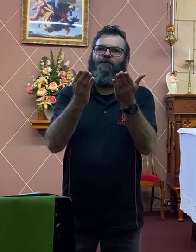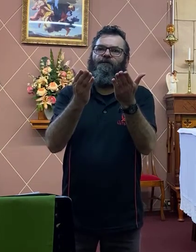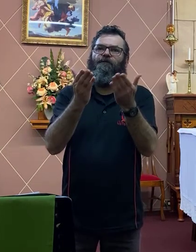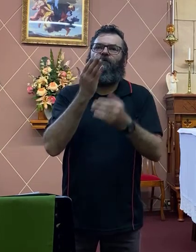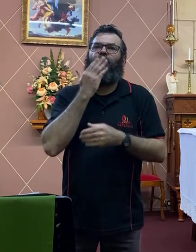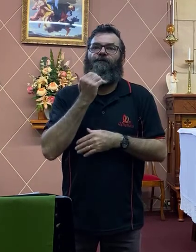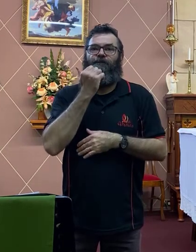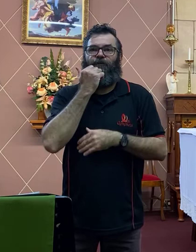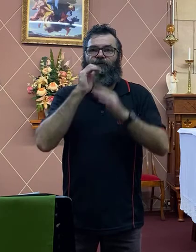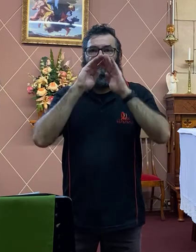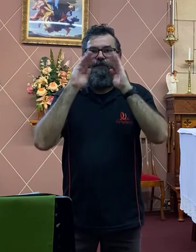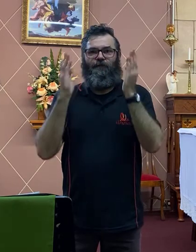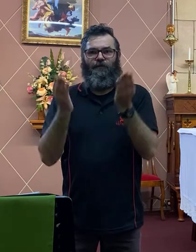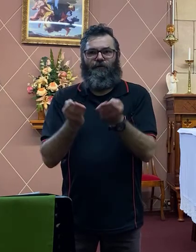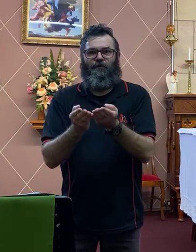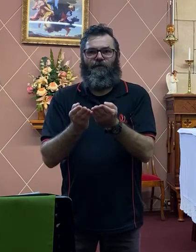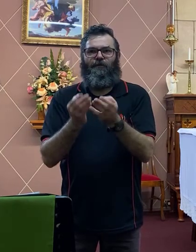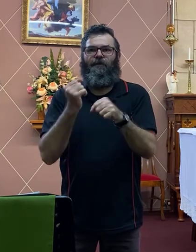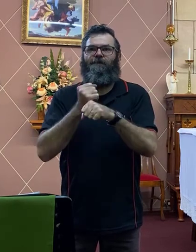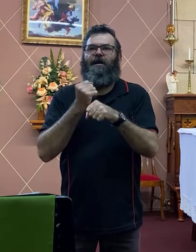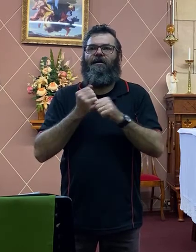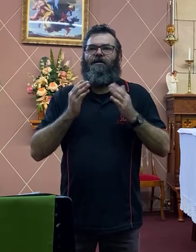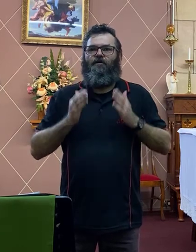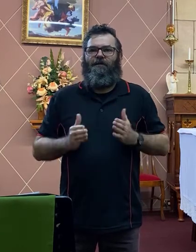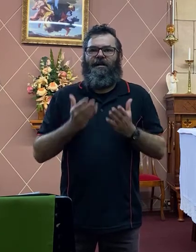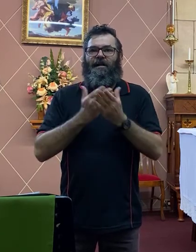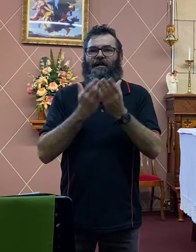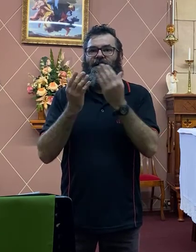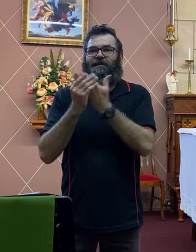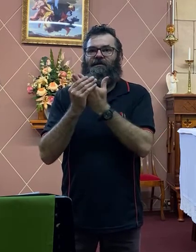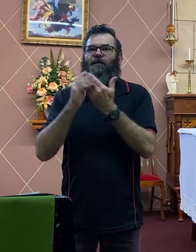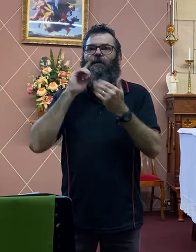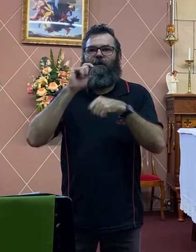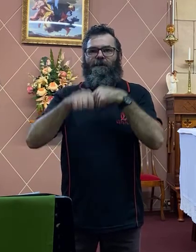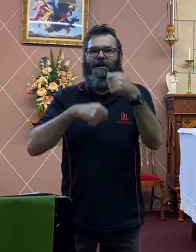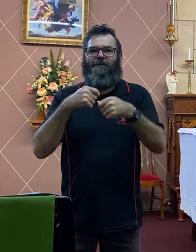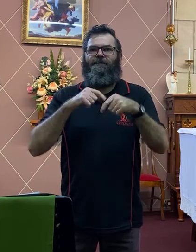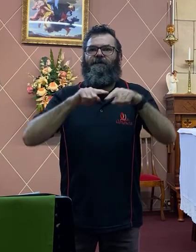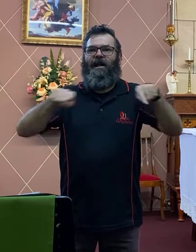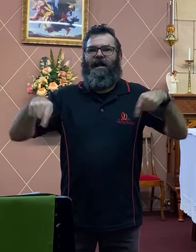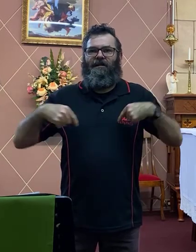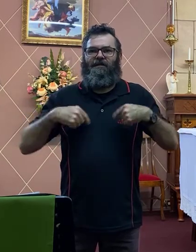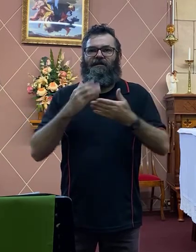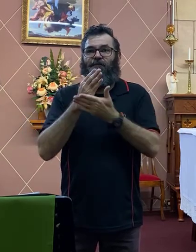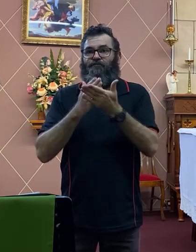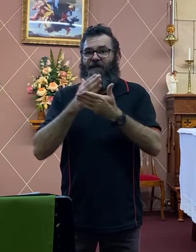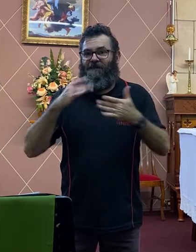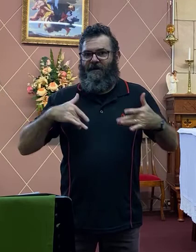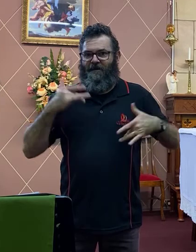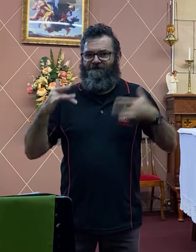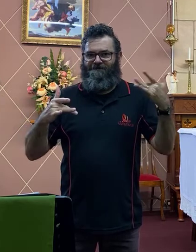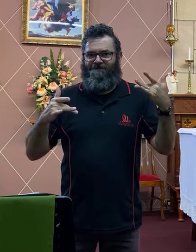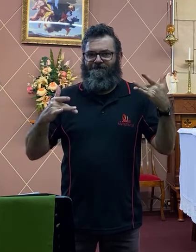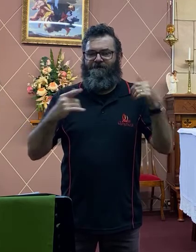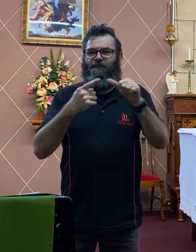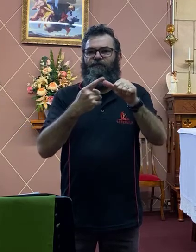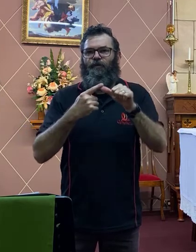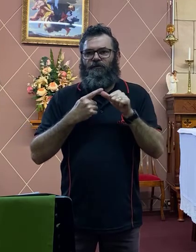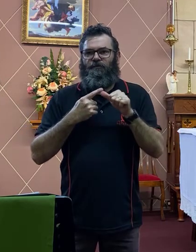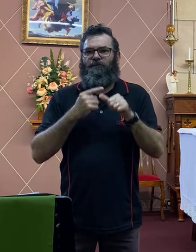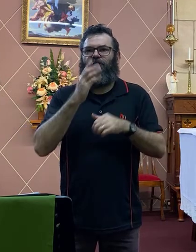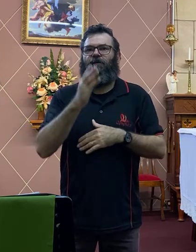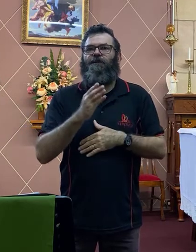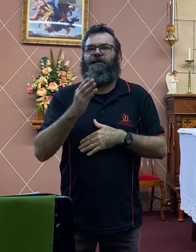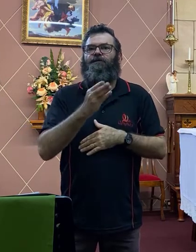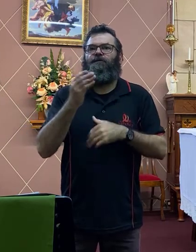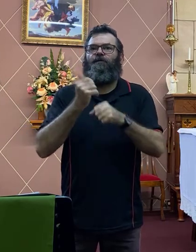the earth and work of human hands, it will become for us the bread of life. Blessed be God forever.